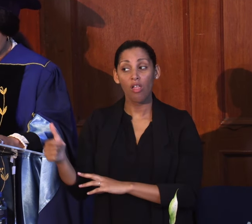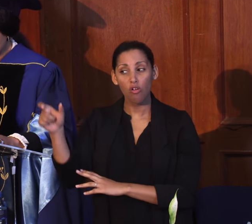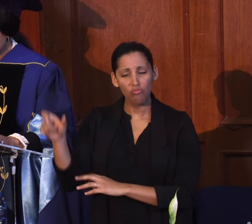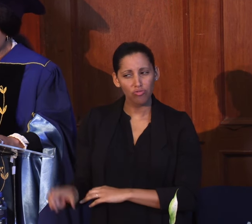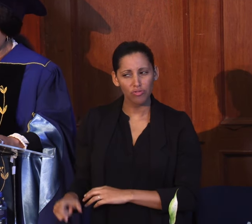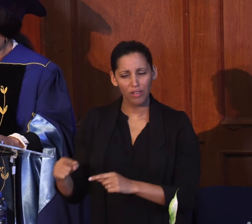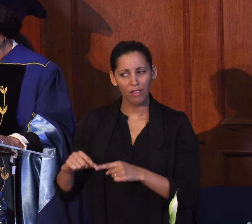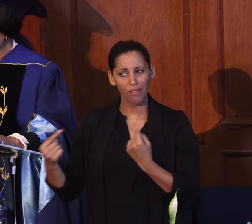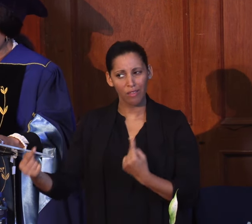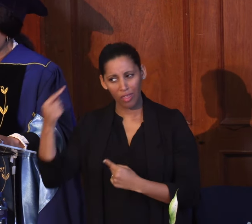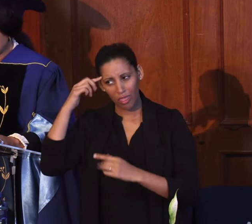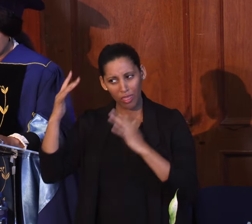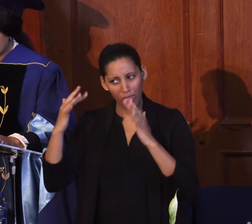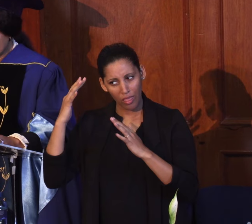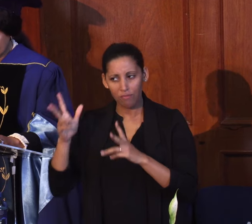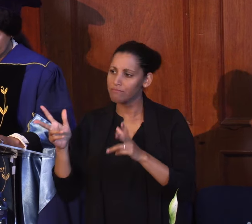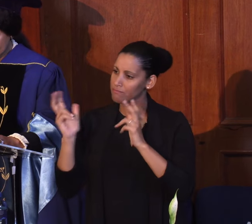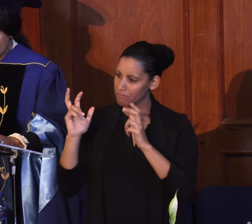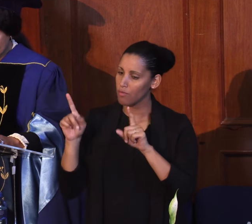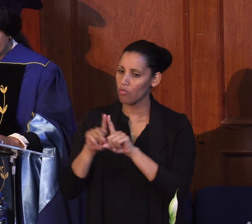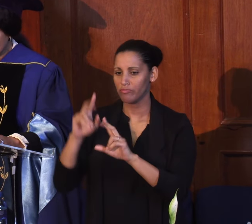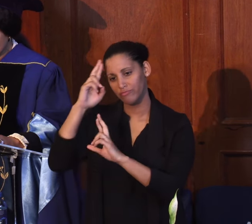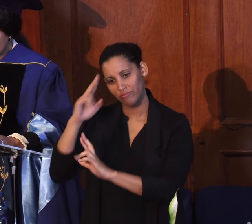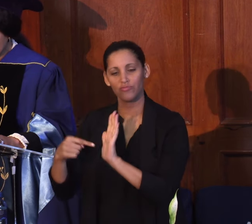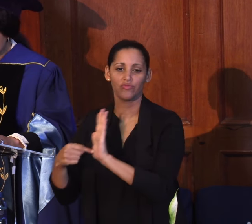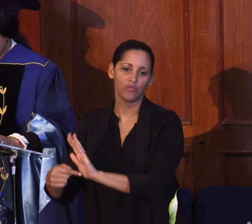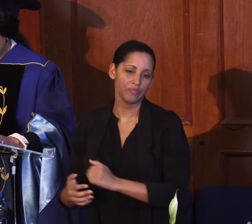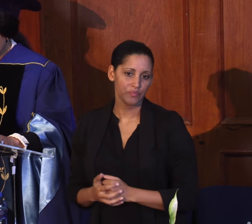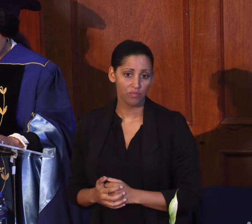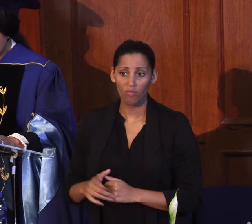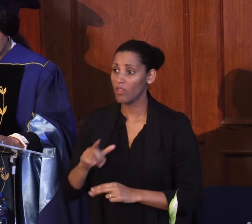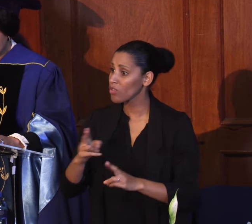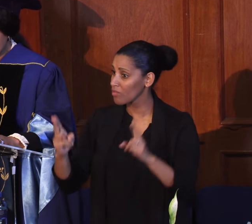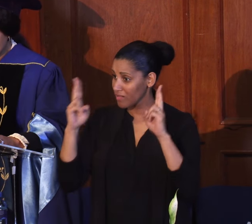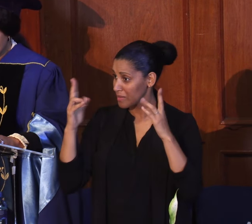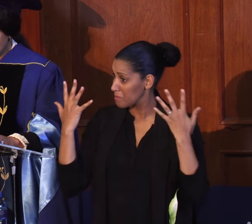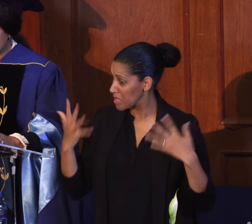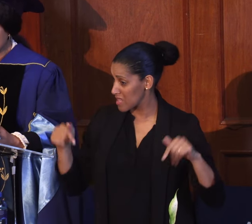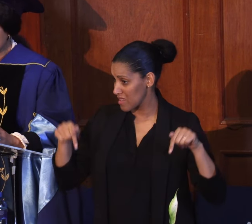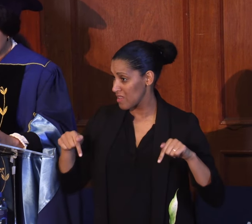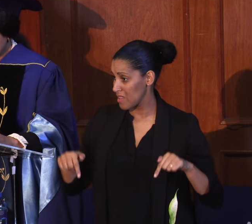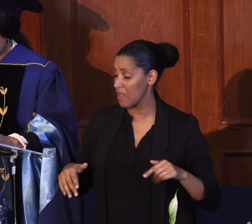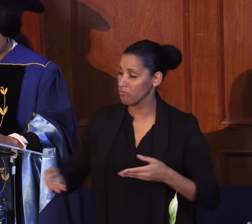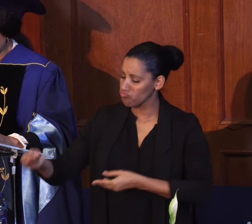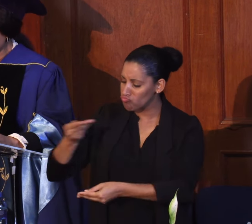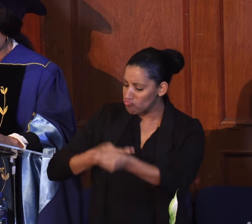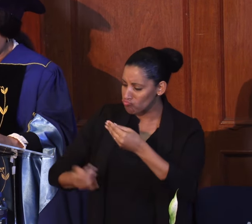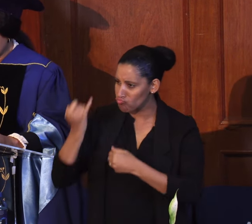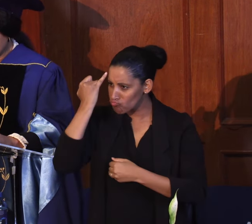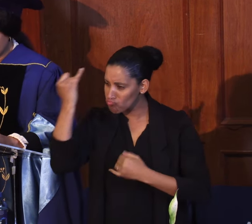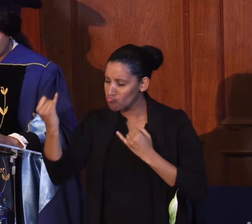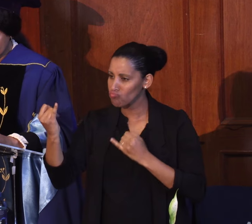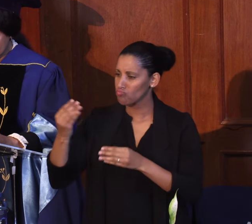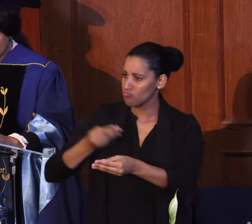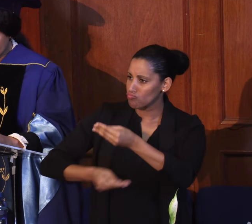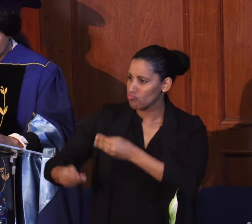you and show them respect. University is not the only place for exchanging ideas and